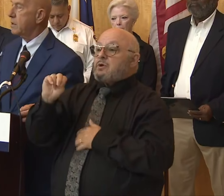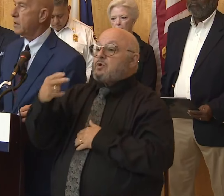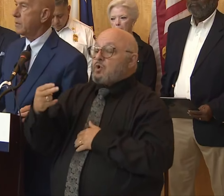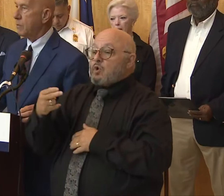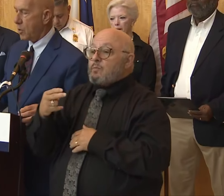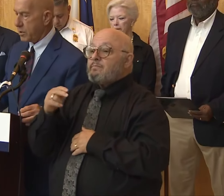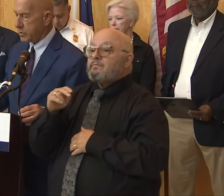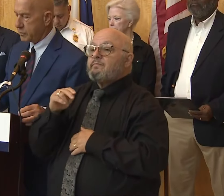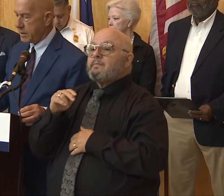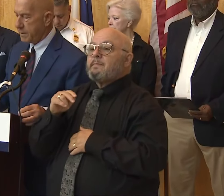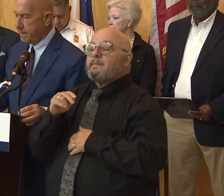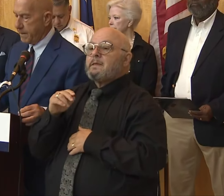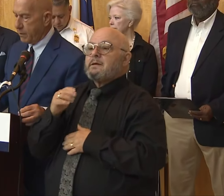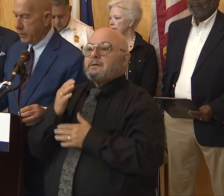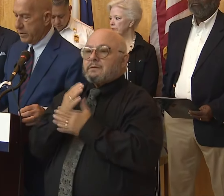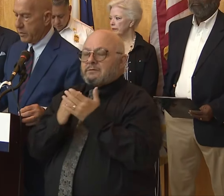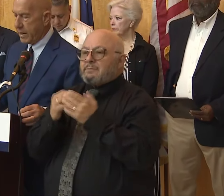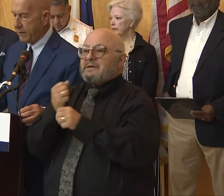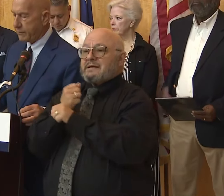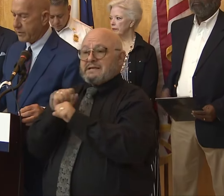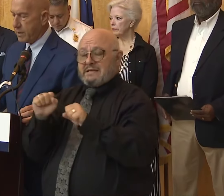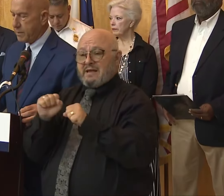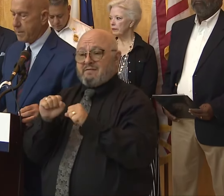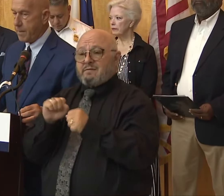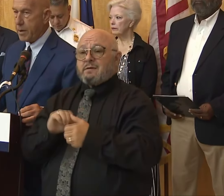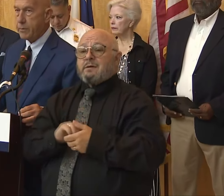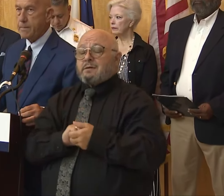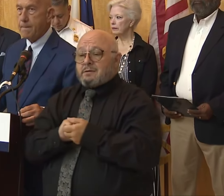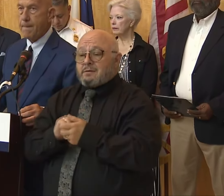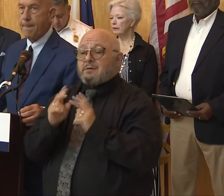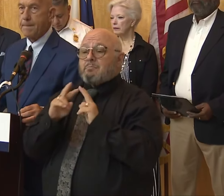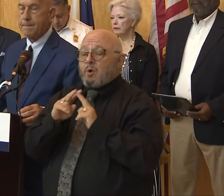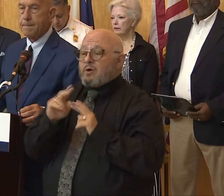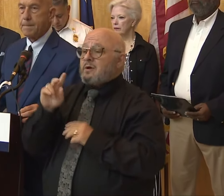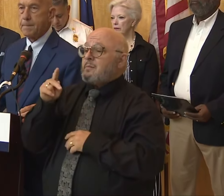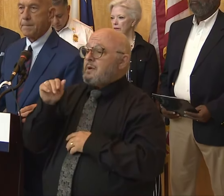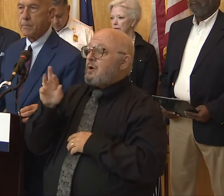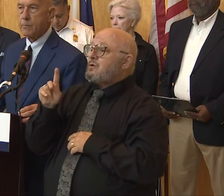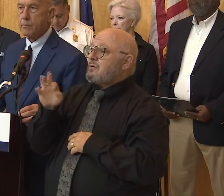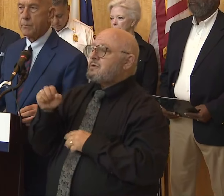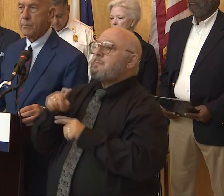state partners, but we do have some